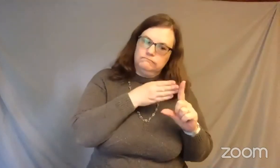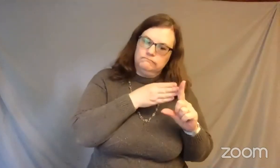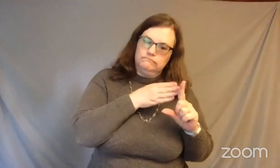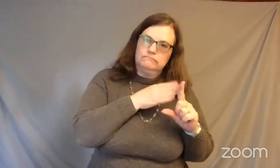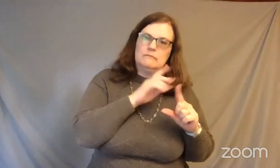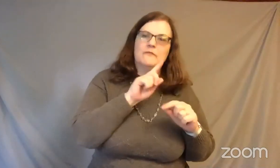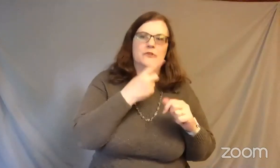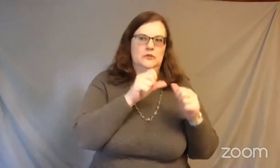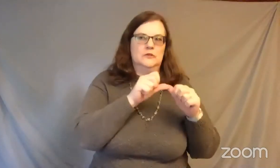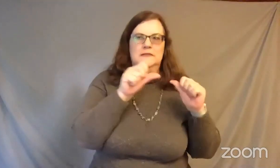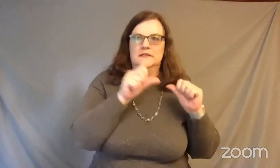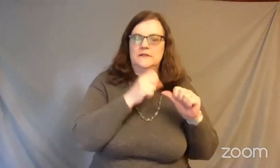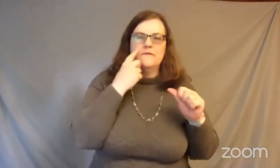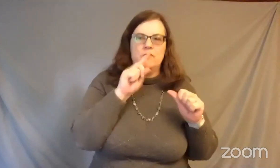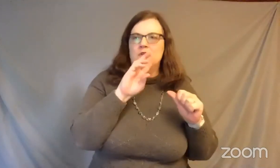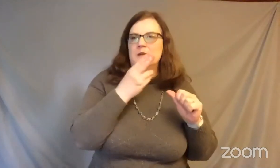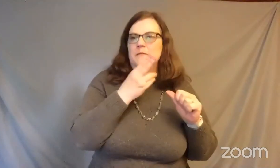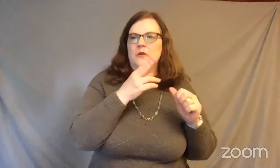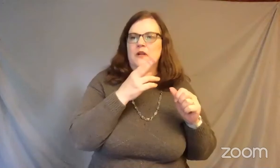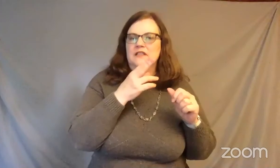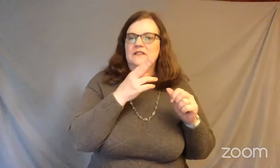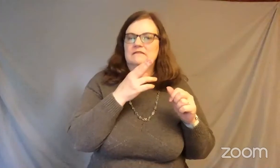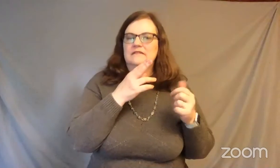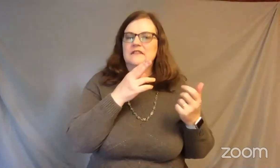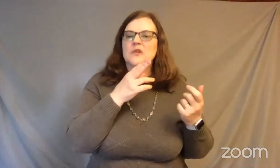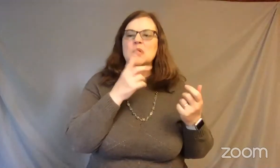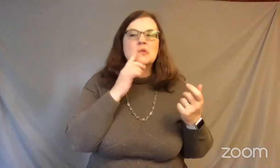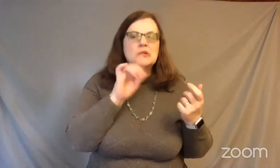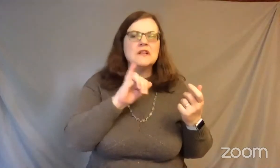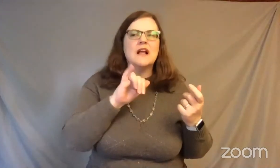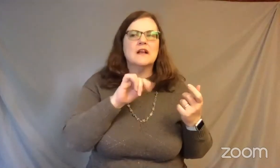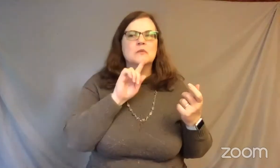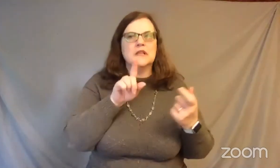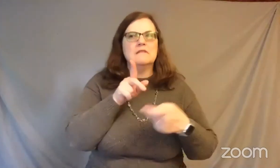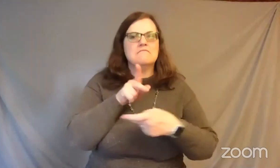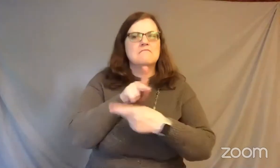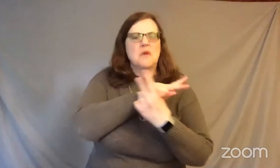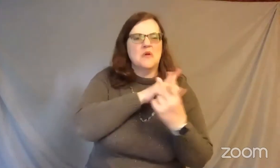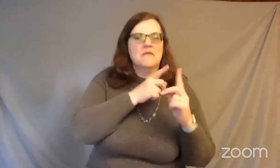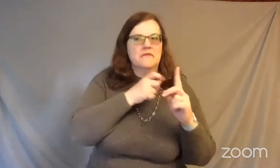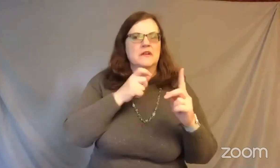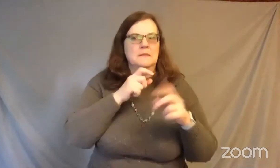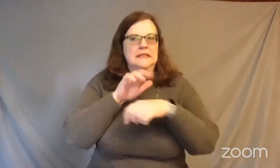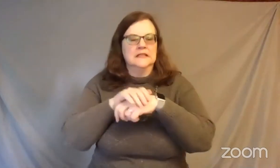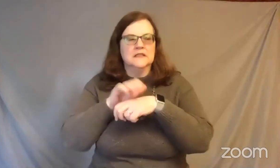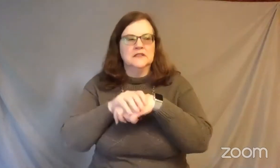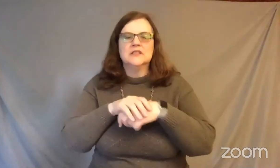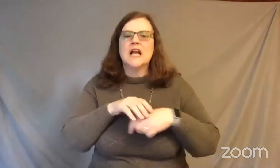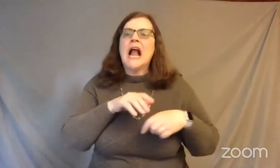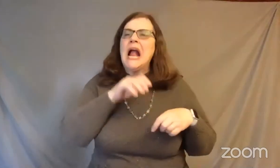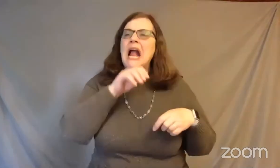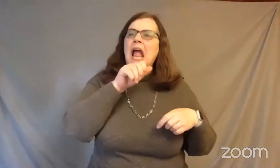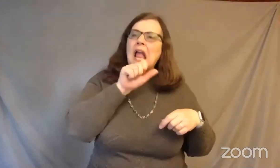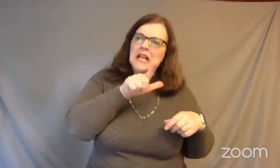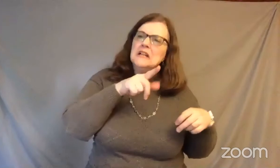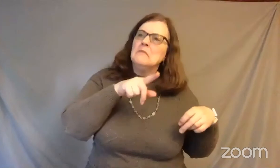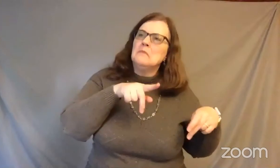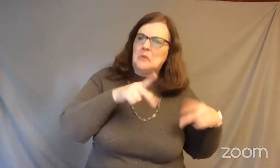American children tend to use the first position for their WH questions. And that seems to be influenced